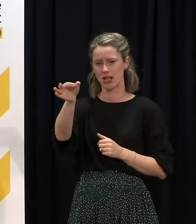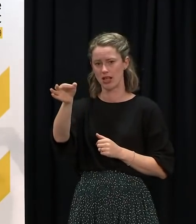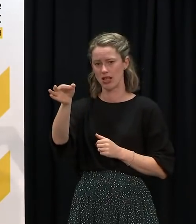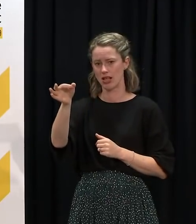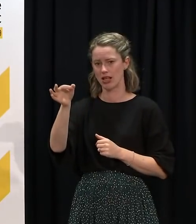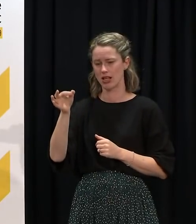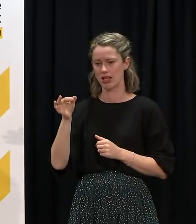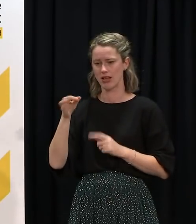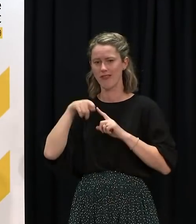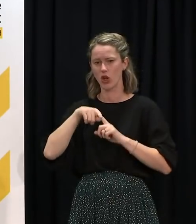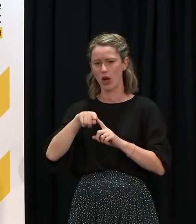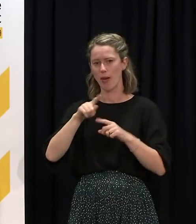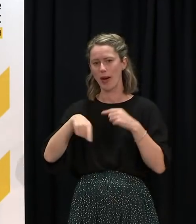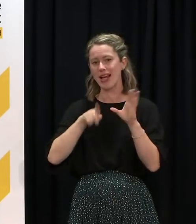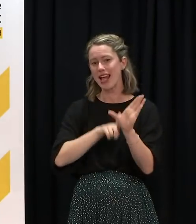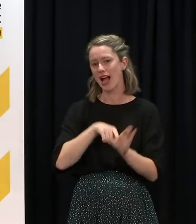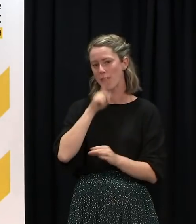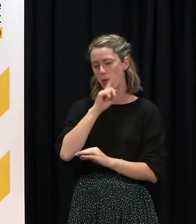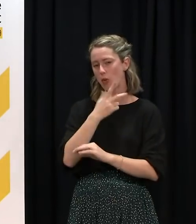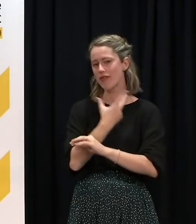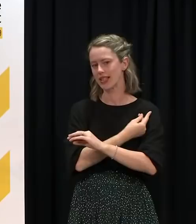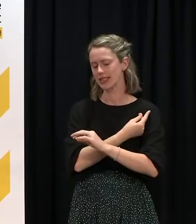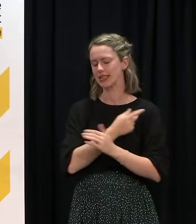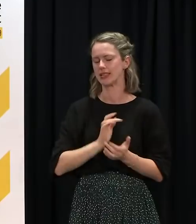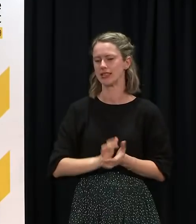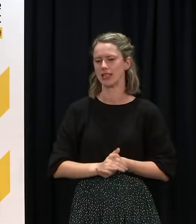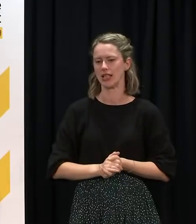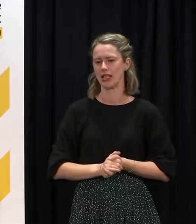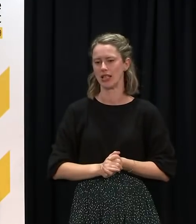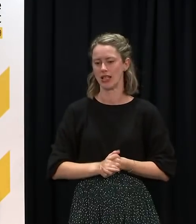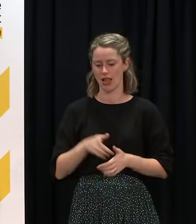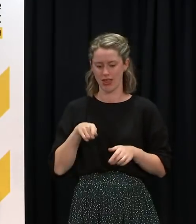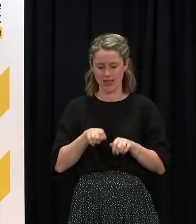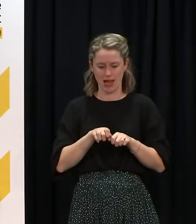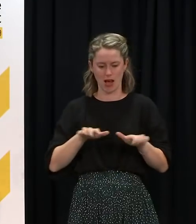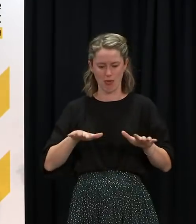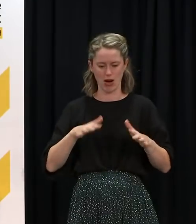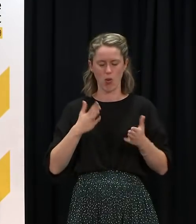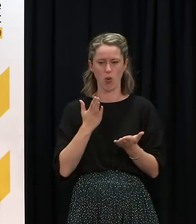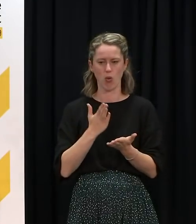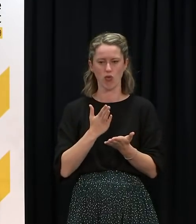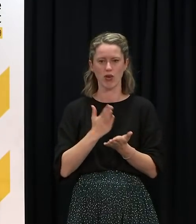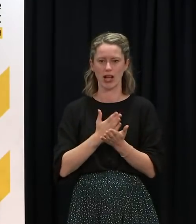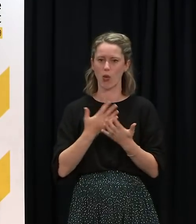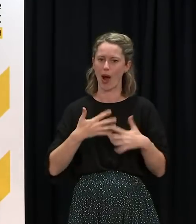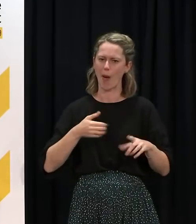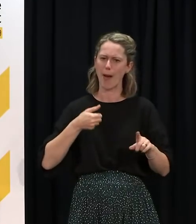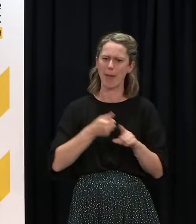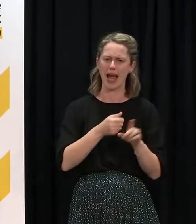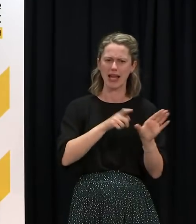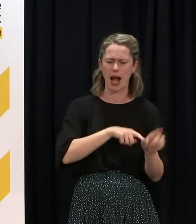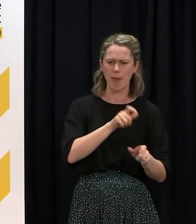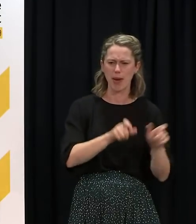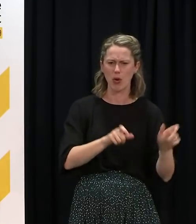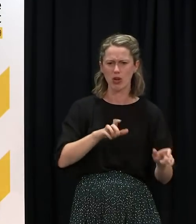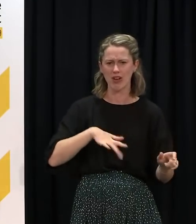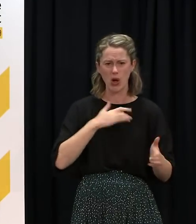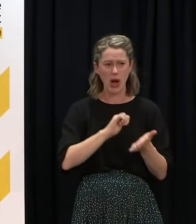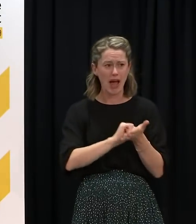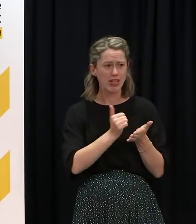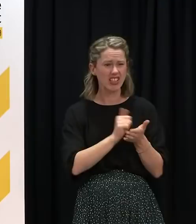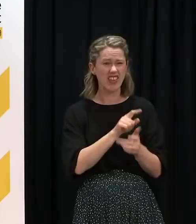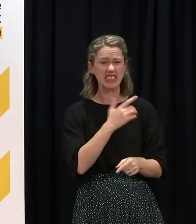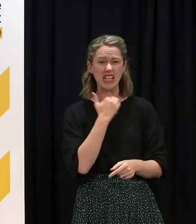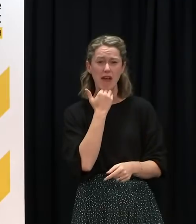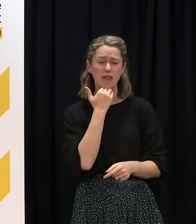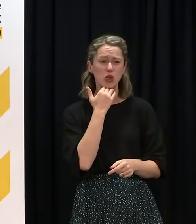question about young people and vaccinations, this outbreak has really disproportionately affected young people. Is an ad campaign enough